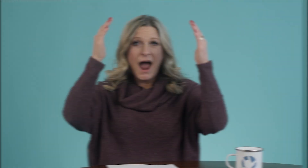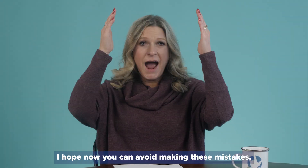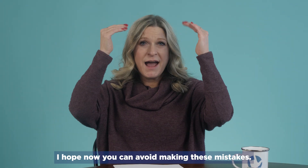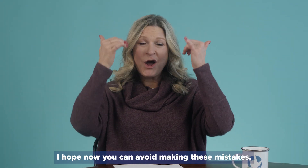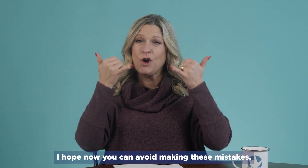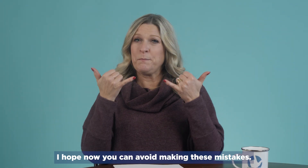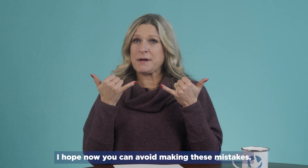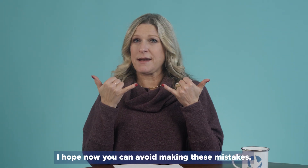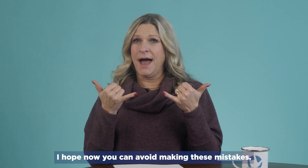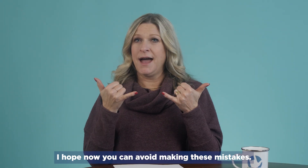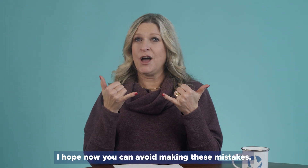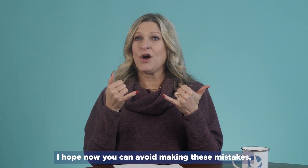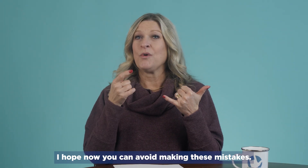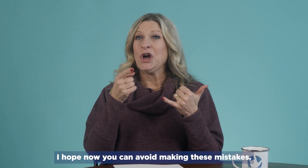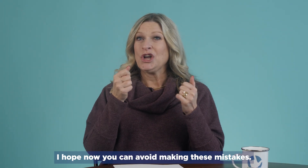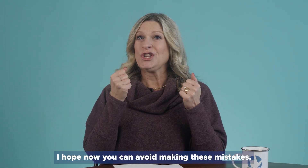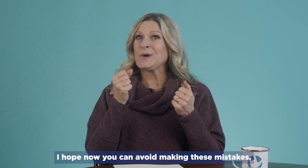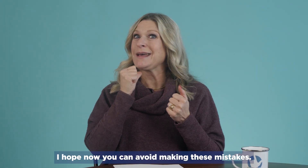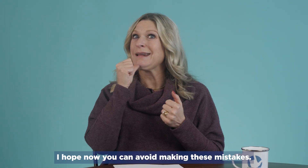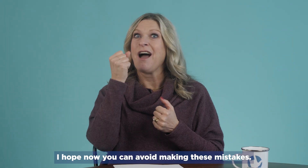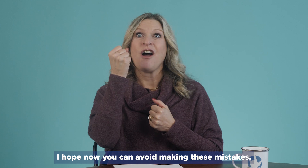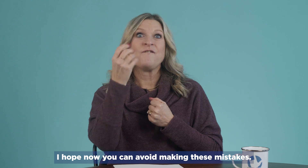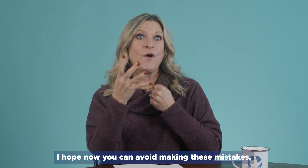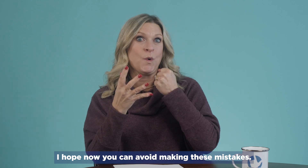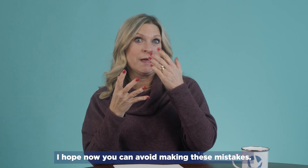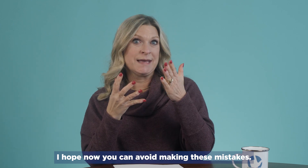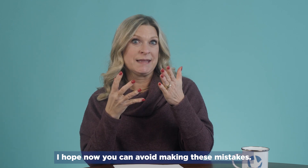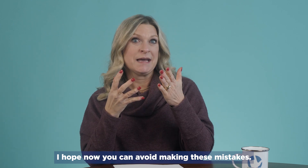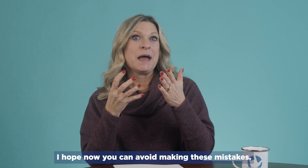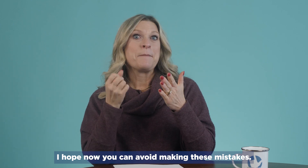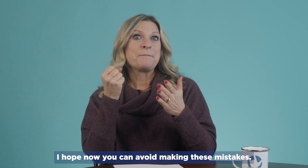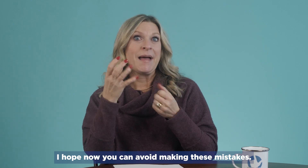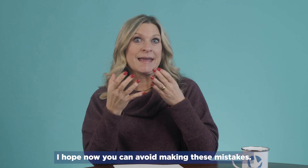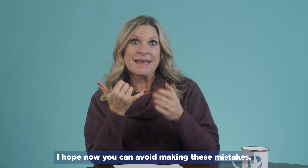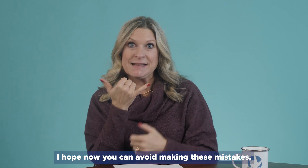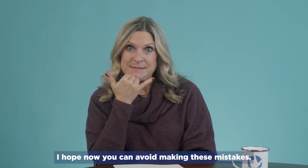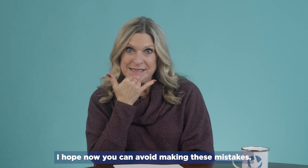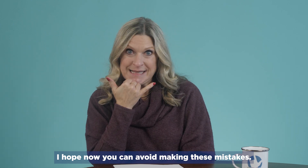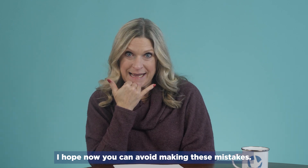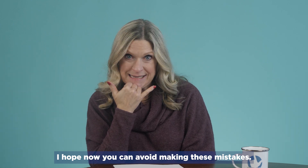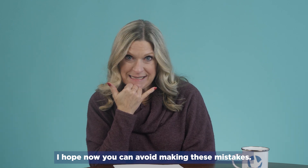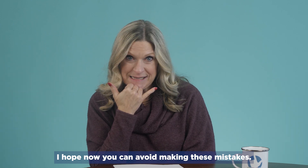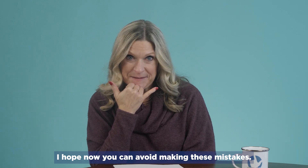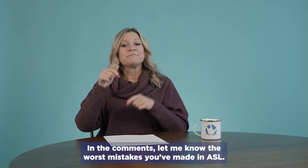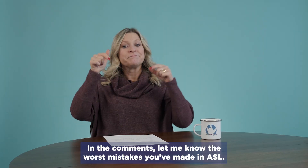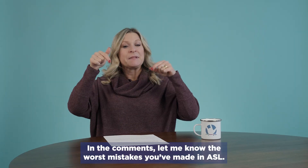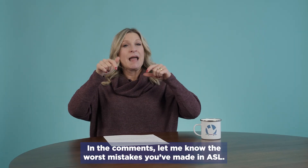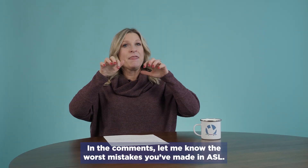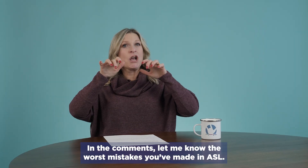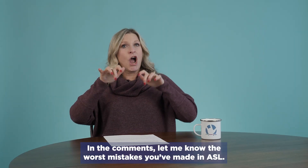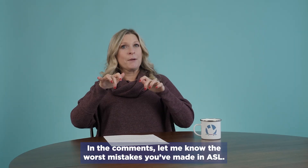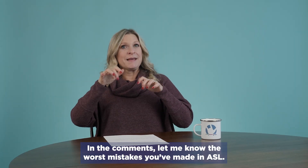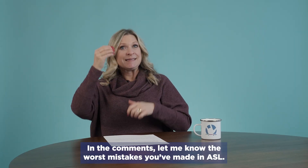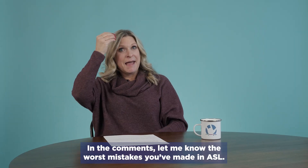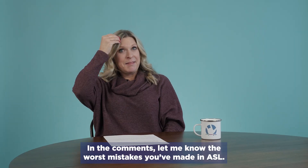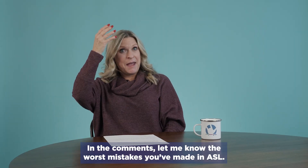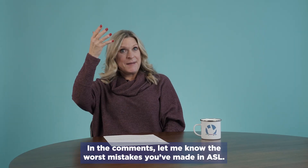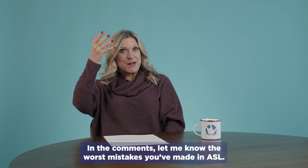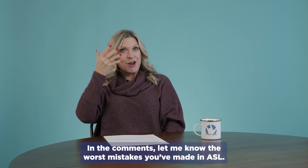I hope now you can avoid making this mistake. In the comments, let me